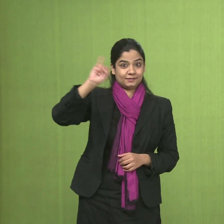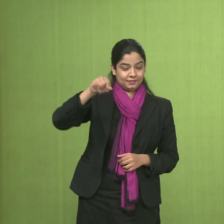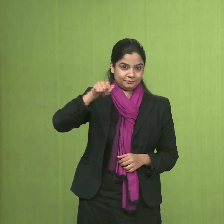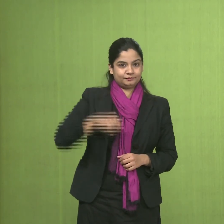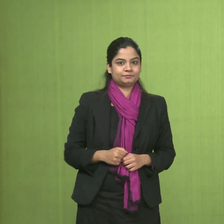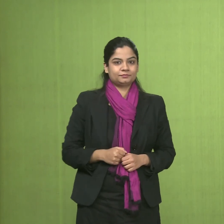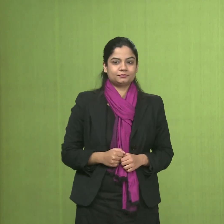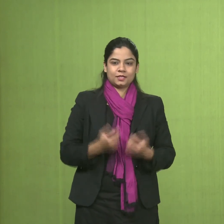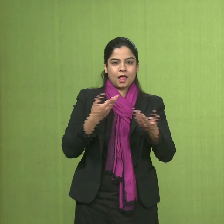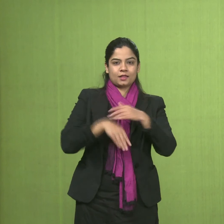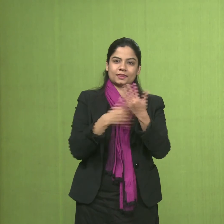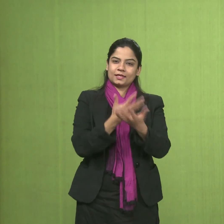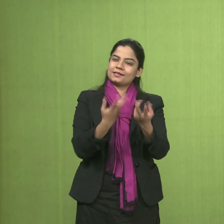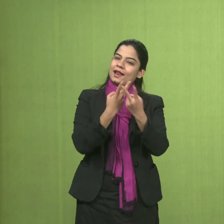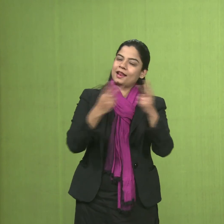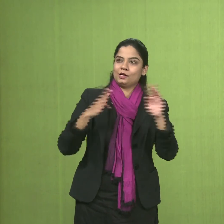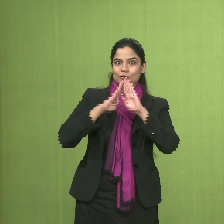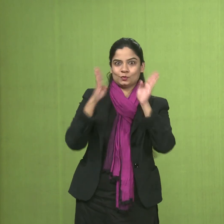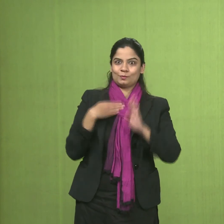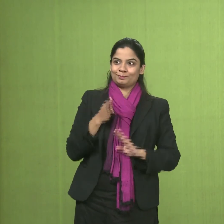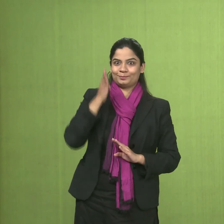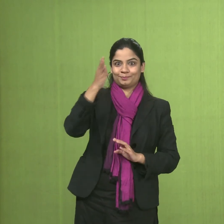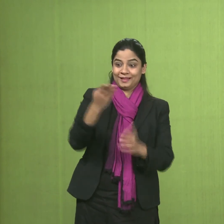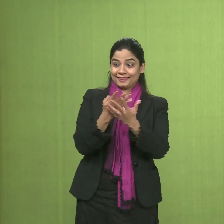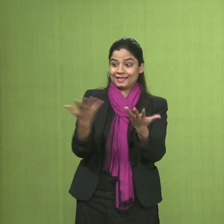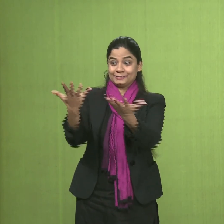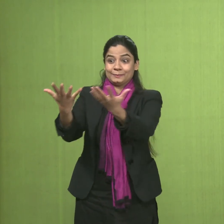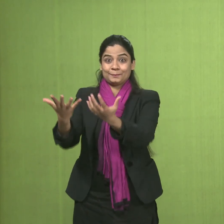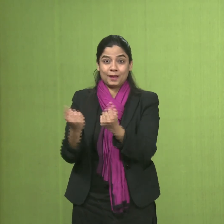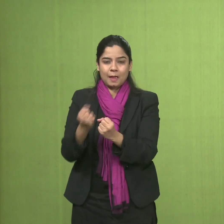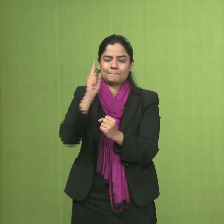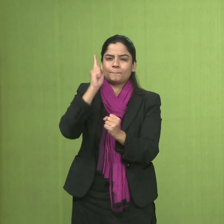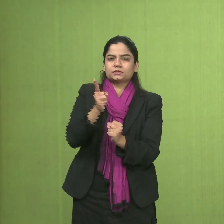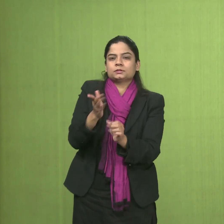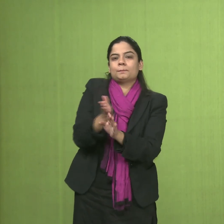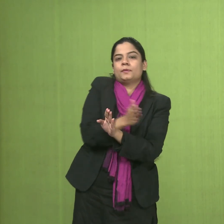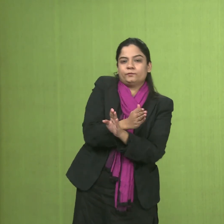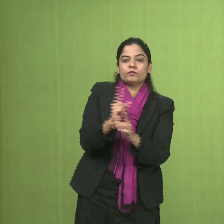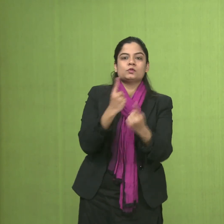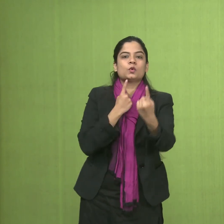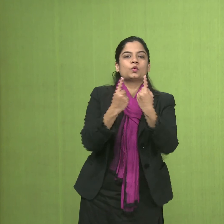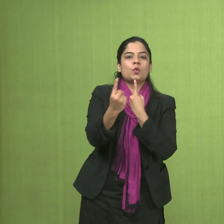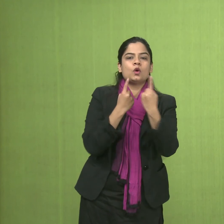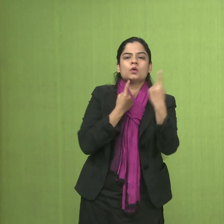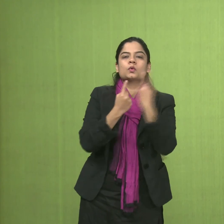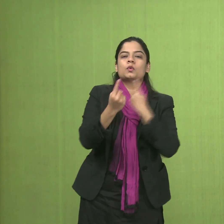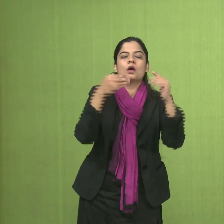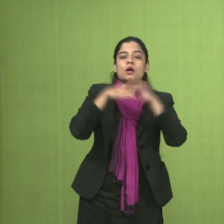Sixth, after sale services. Anything that we buy, we have to remember